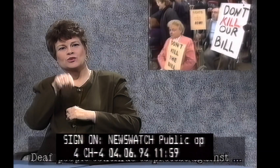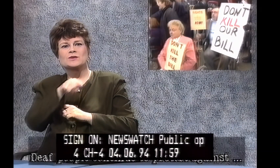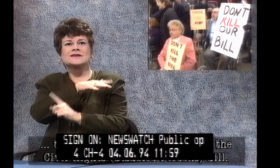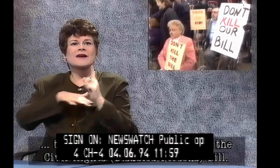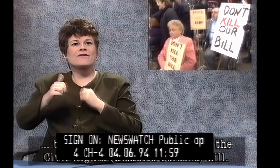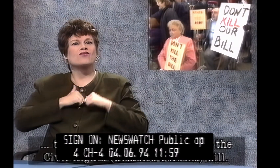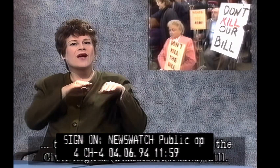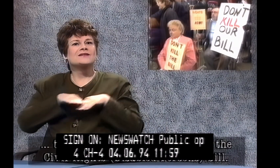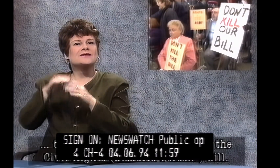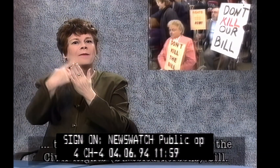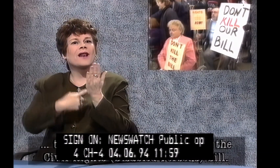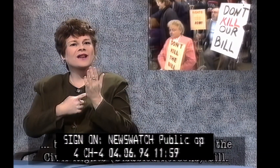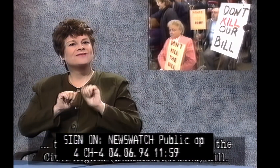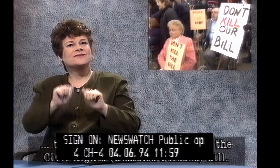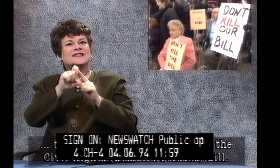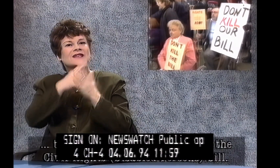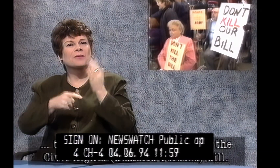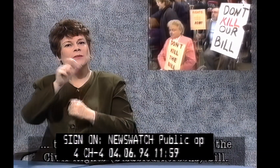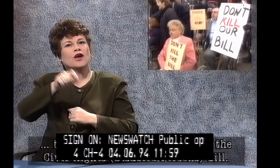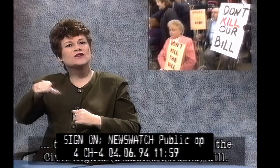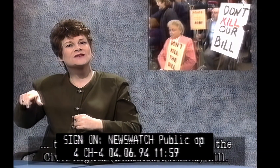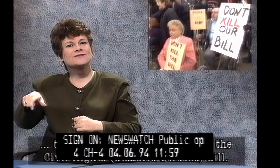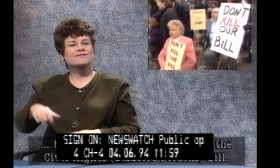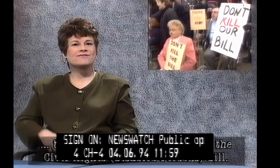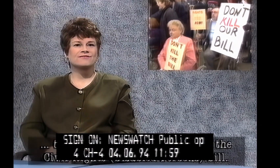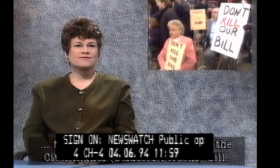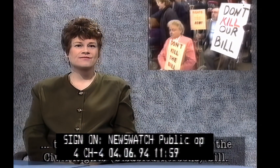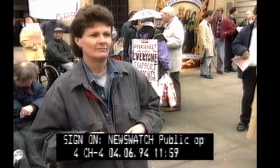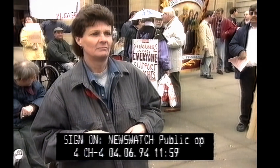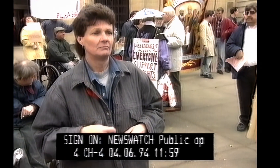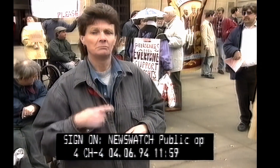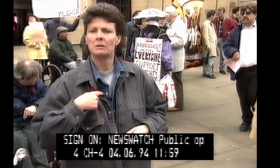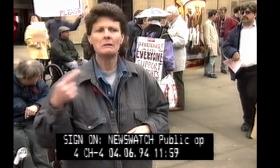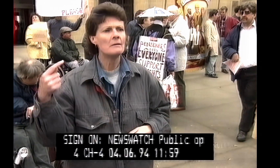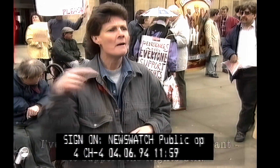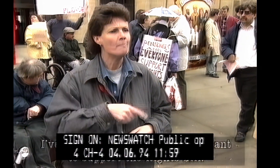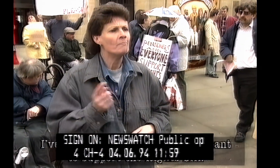protest against the government's treatment of the Civil Rights Disabled Persons Bill.